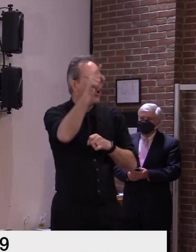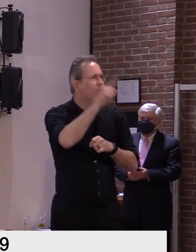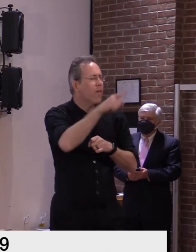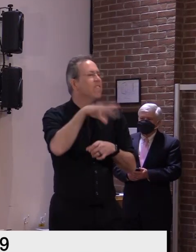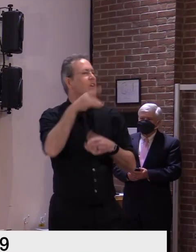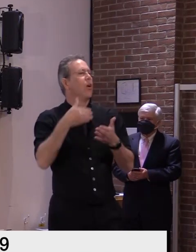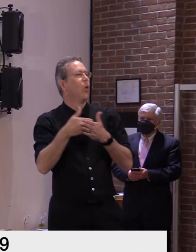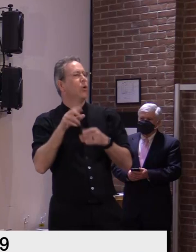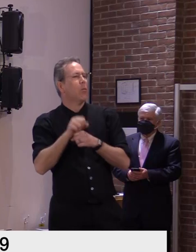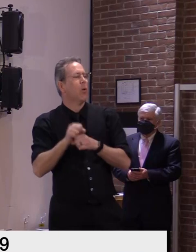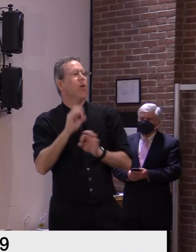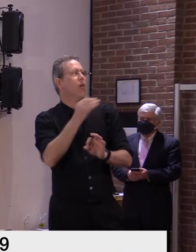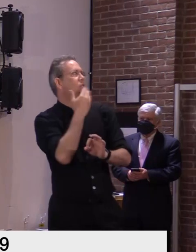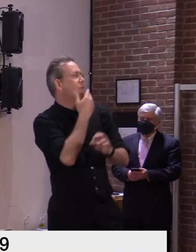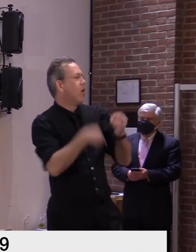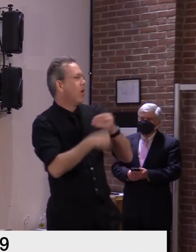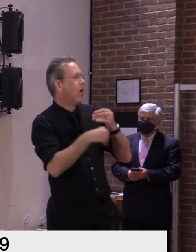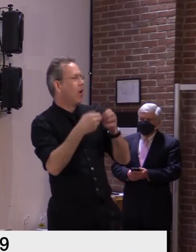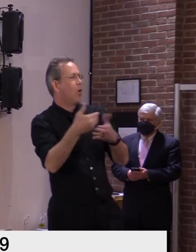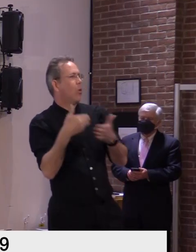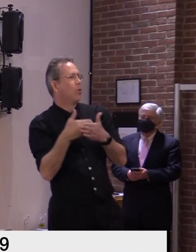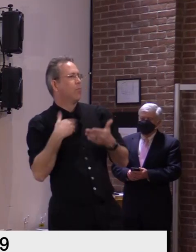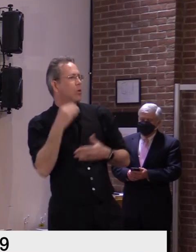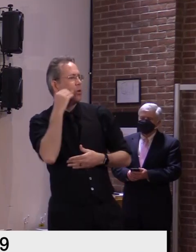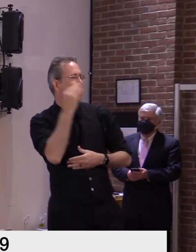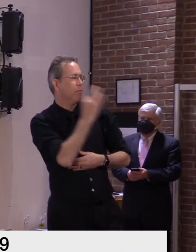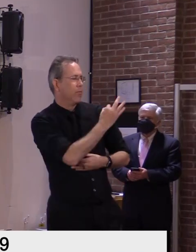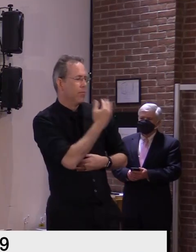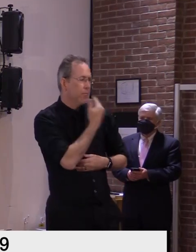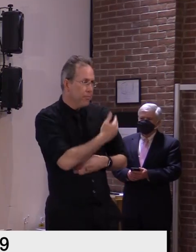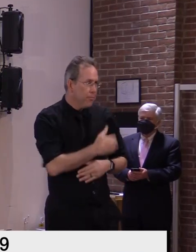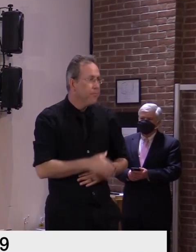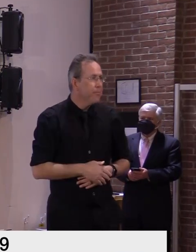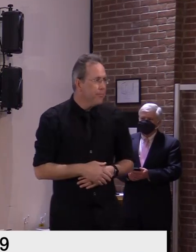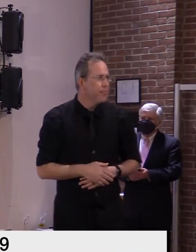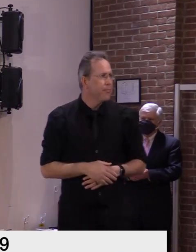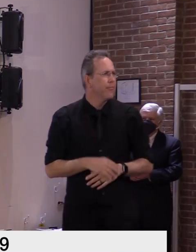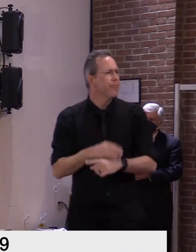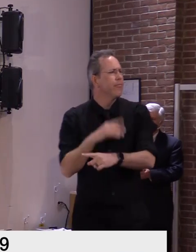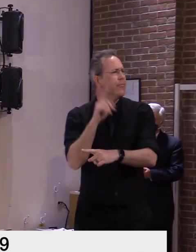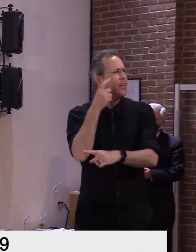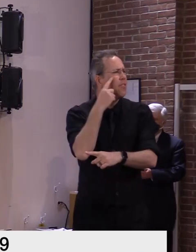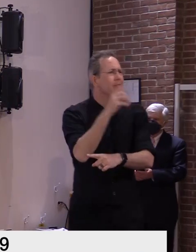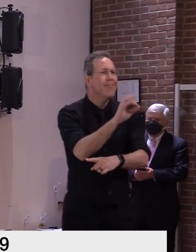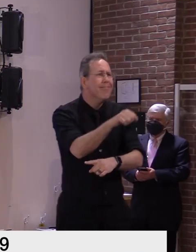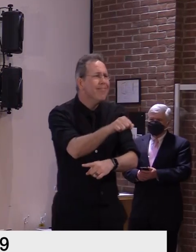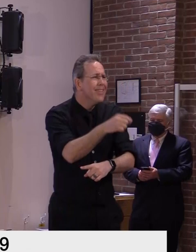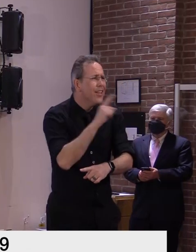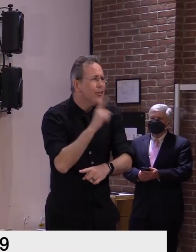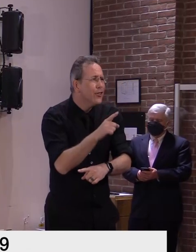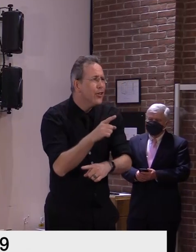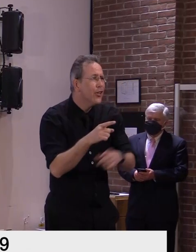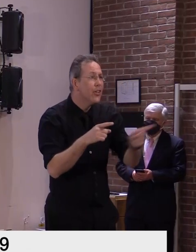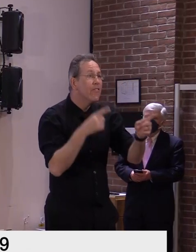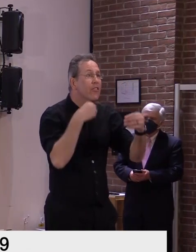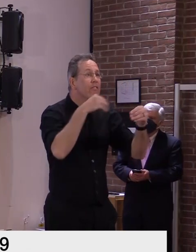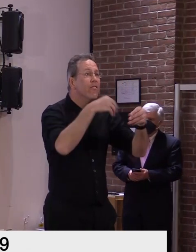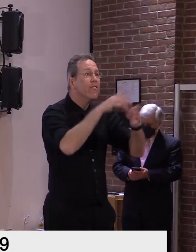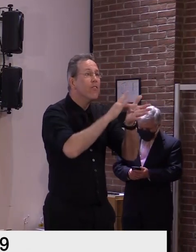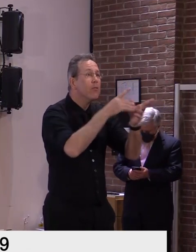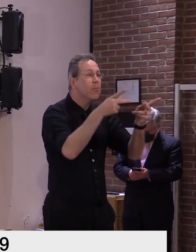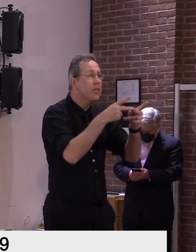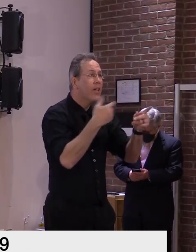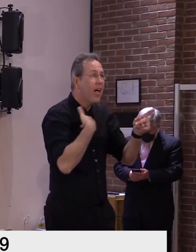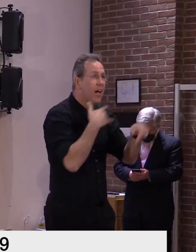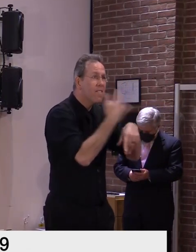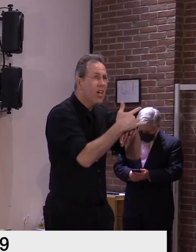an appointment sooner with the pharmacies and then closes out their appointment in the state program, then that becomes